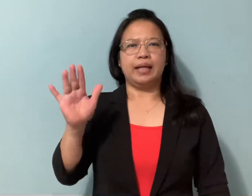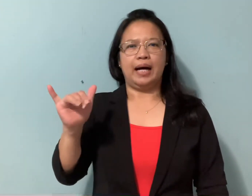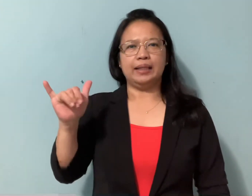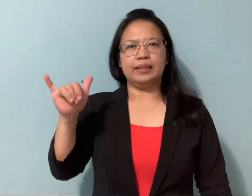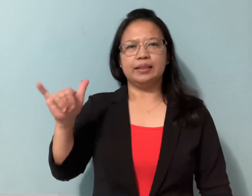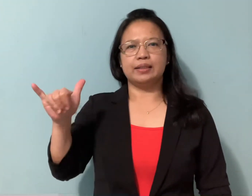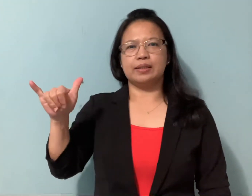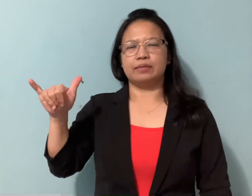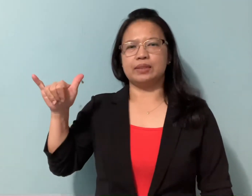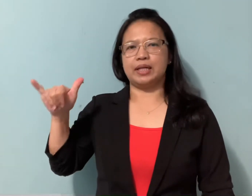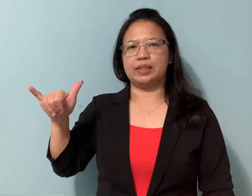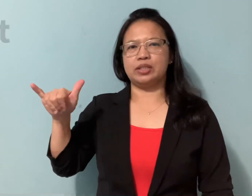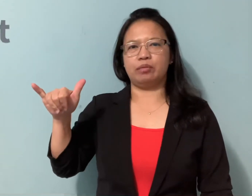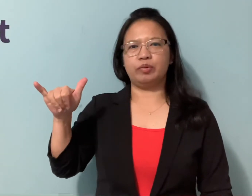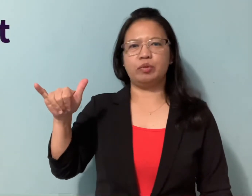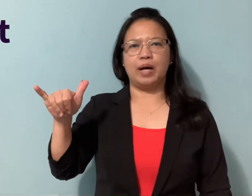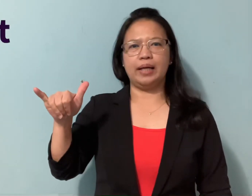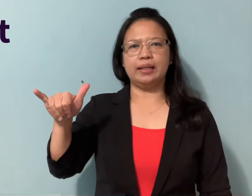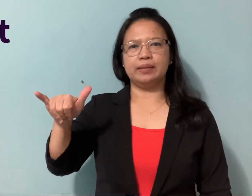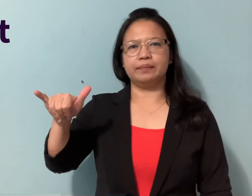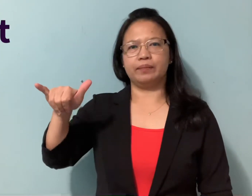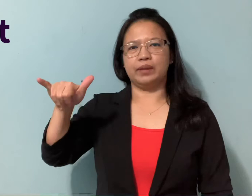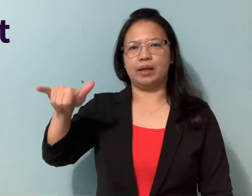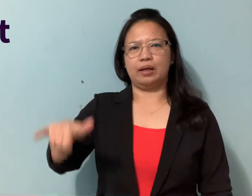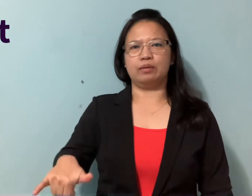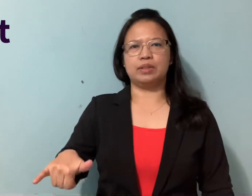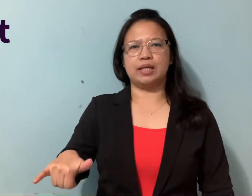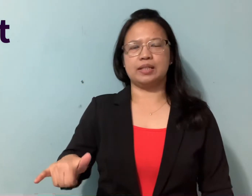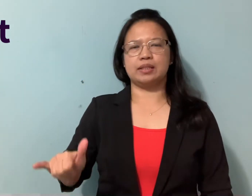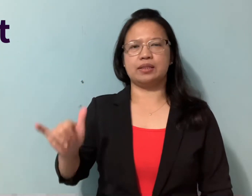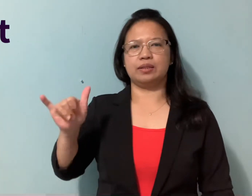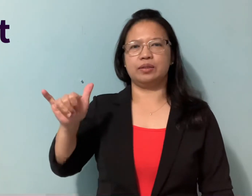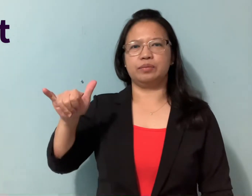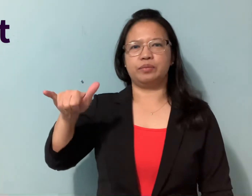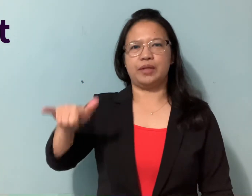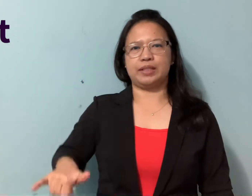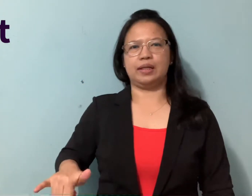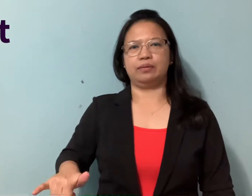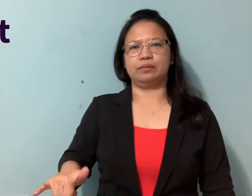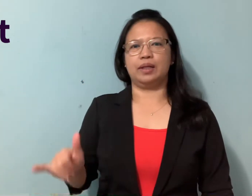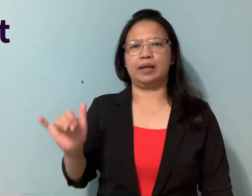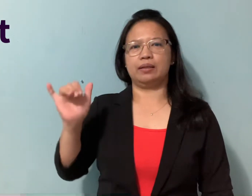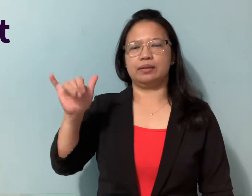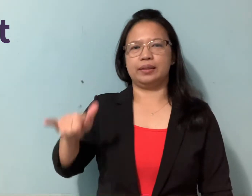That will take the shape of the Y and we'll just press it down like that.